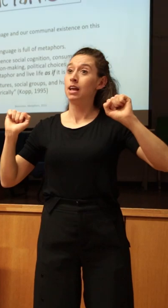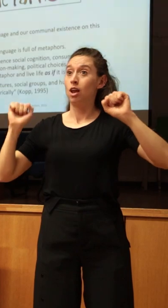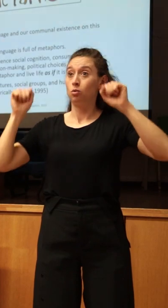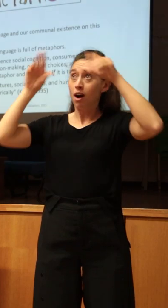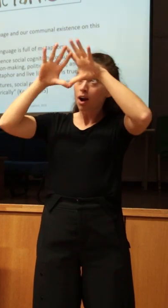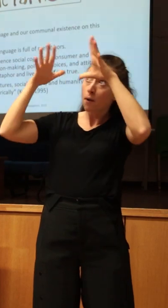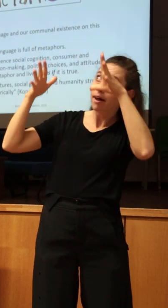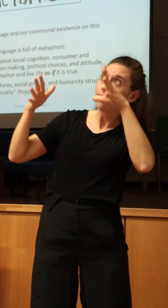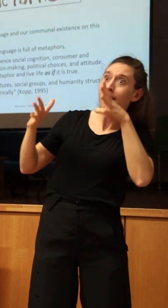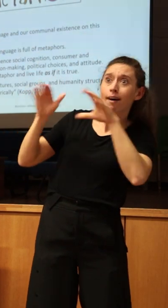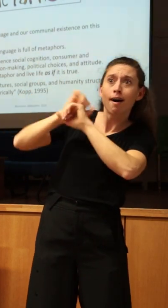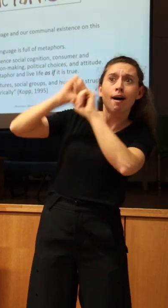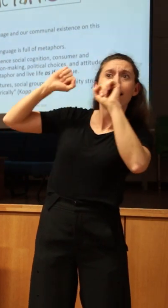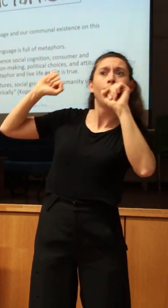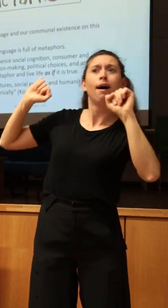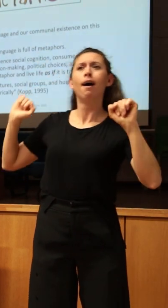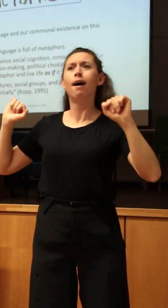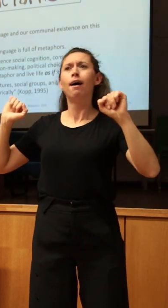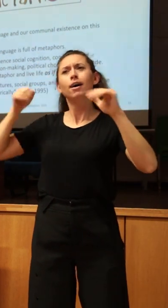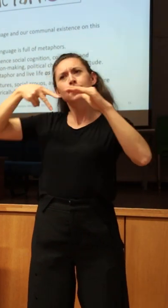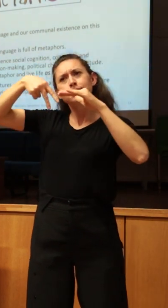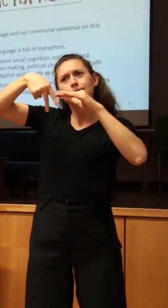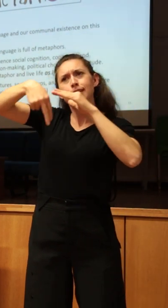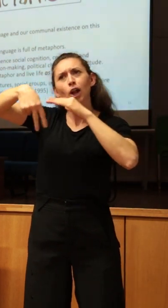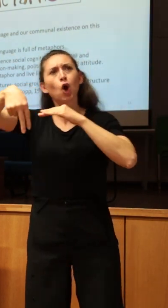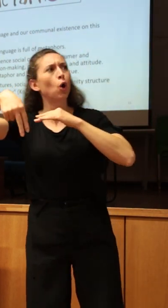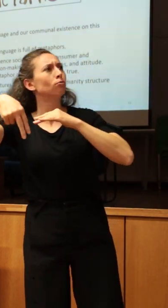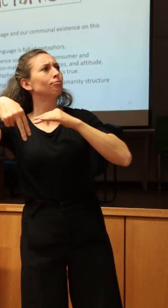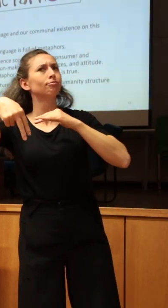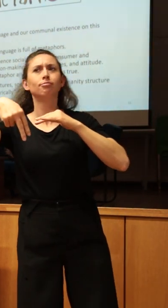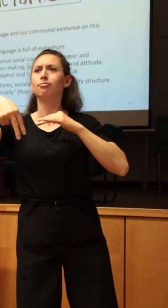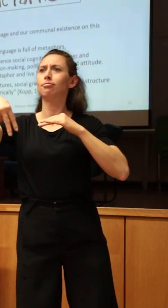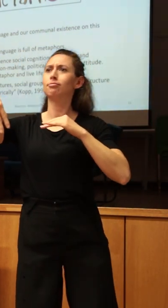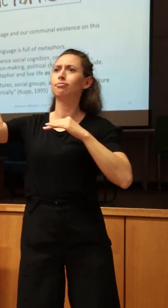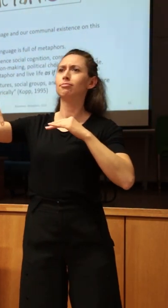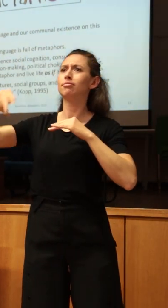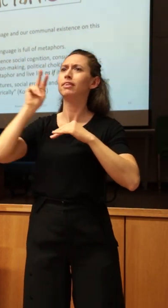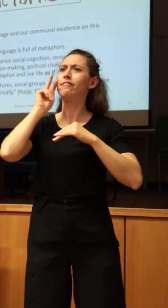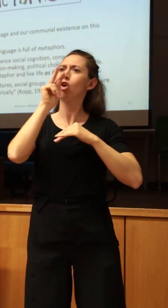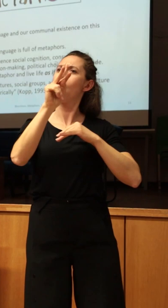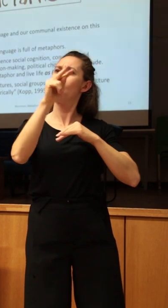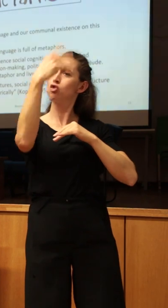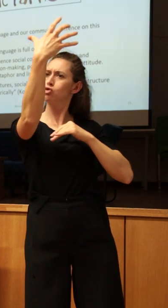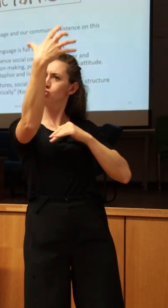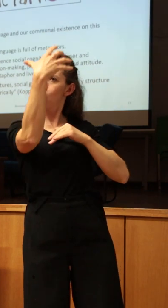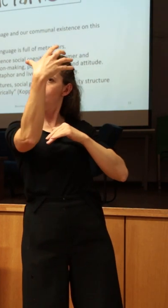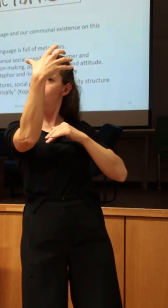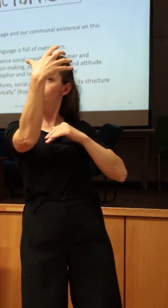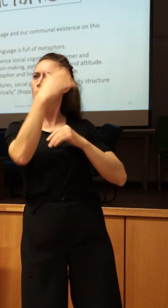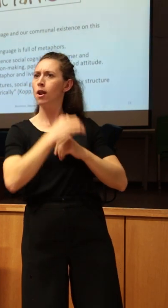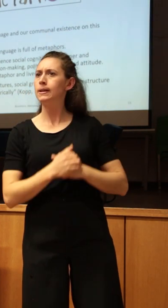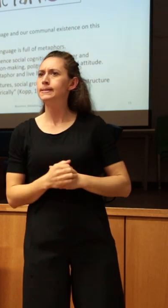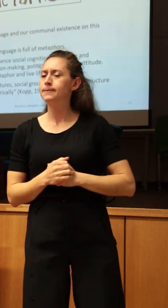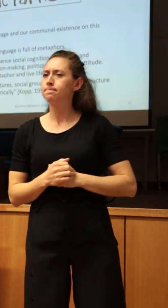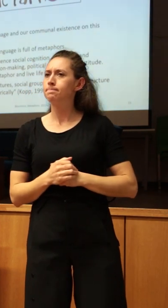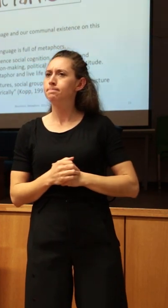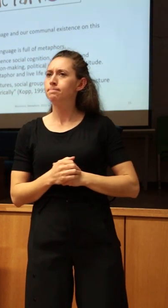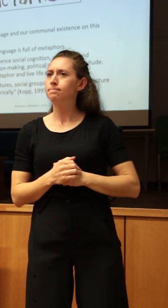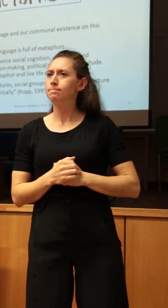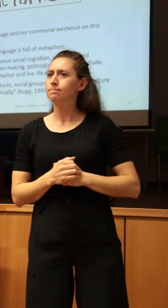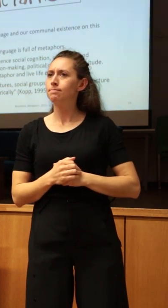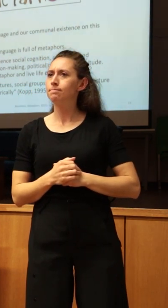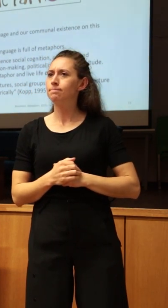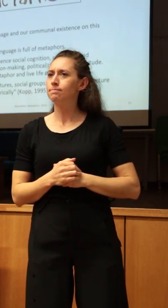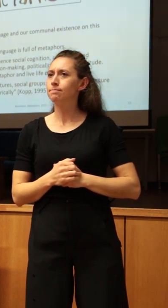caverna and walked out, y salió de la caverna and saw full sun, y vio el sol and said something like, the sun